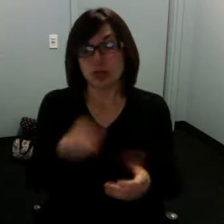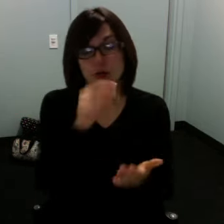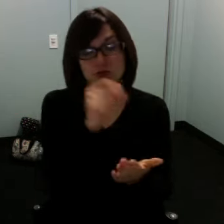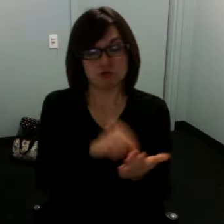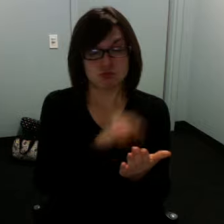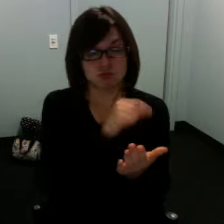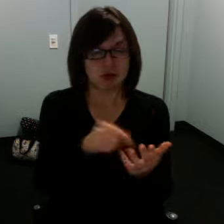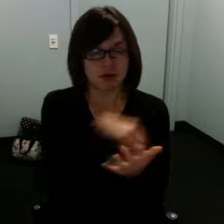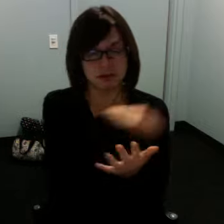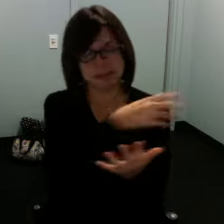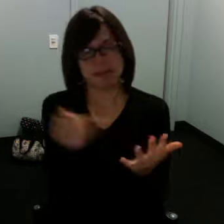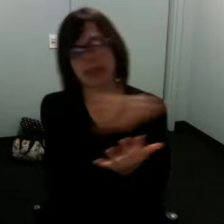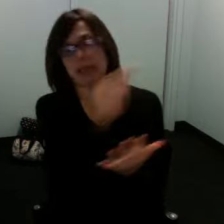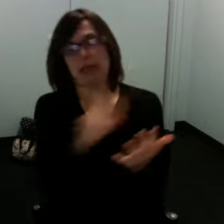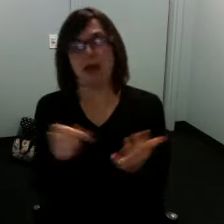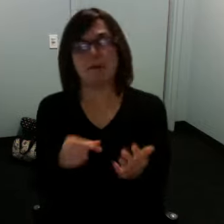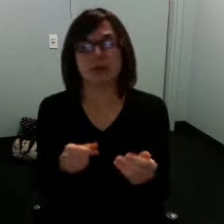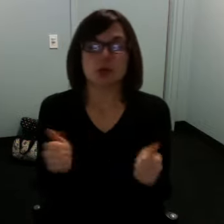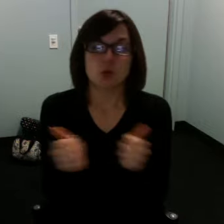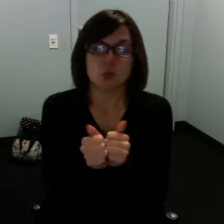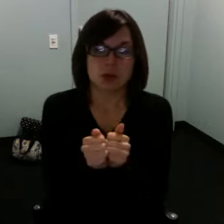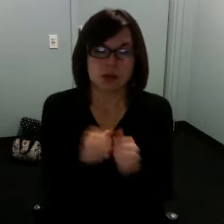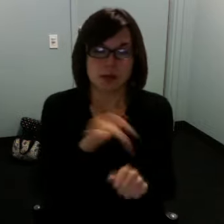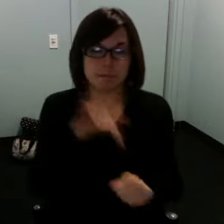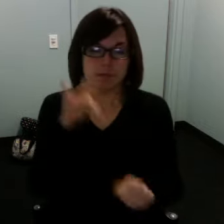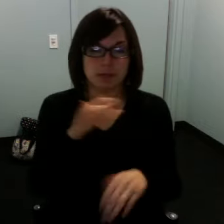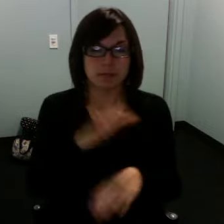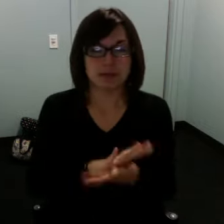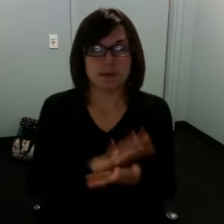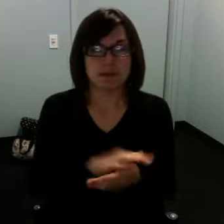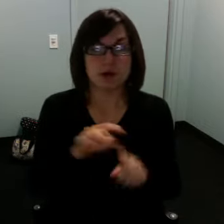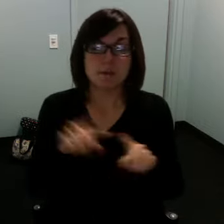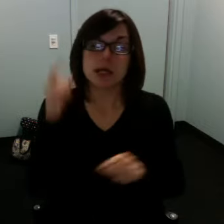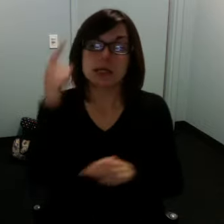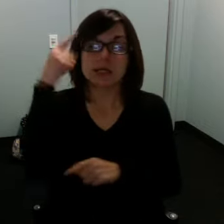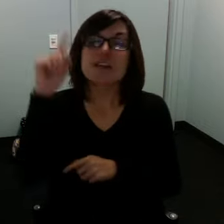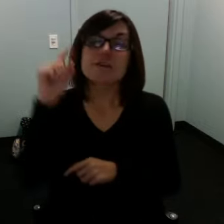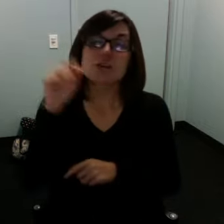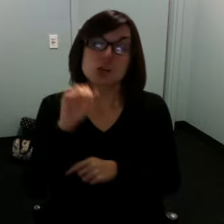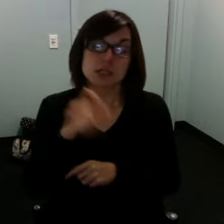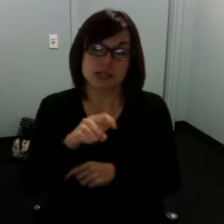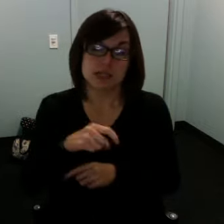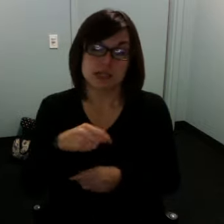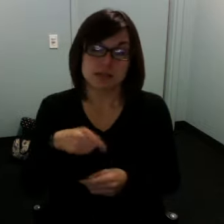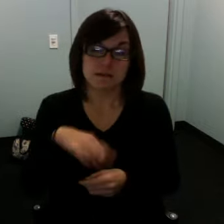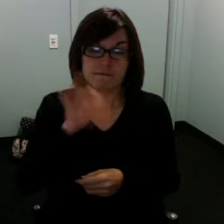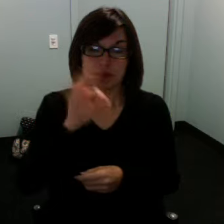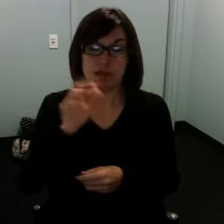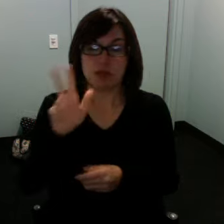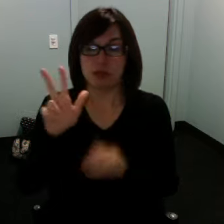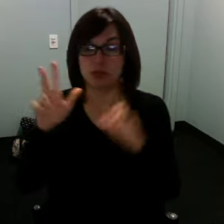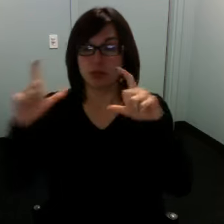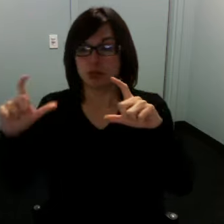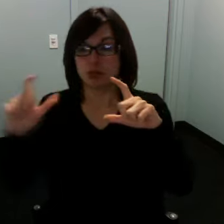blank paper, but if you really had to find that 3, 1, you'd have to really draw carefully.